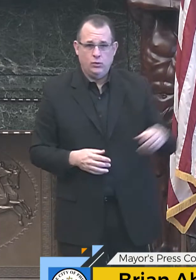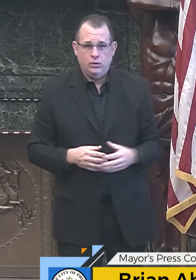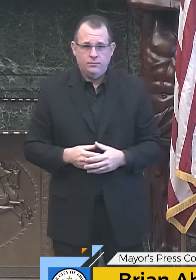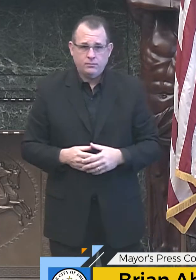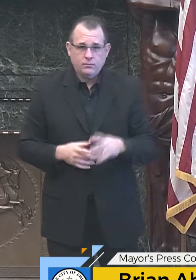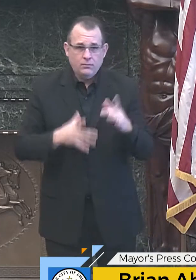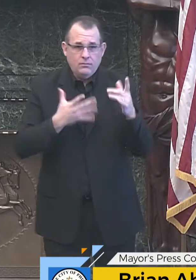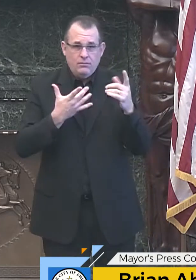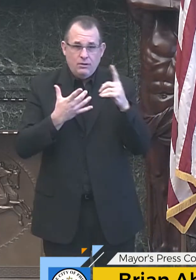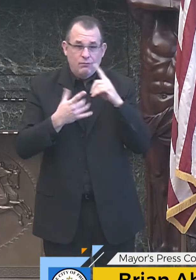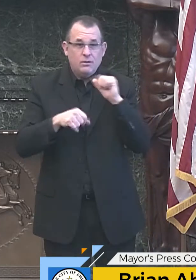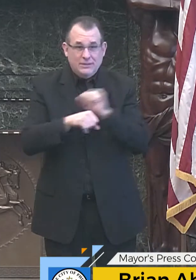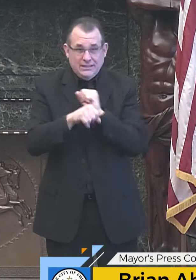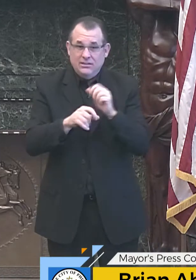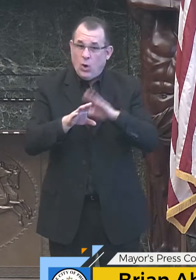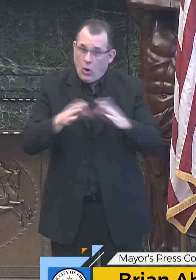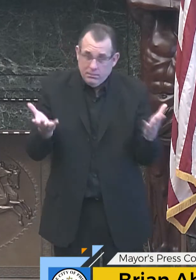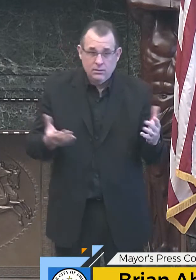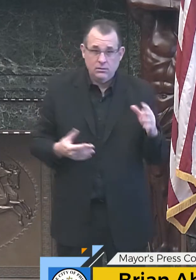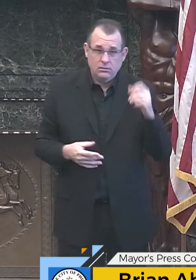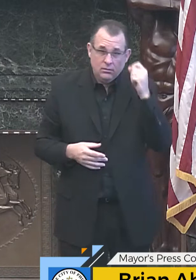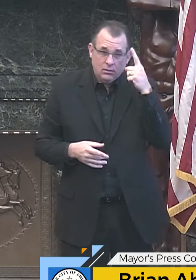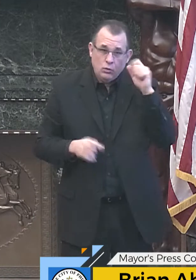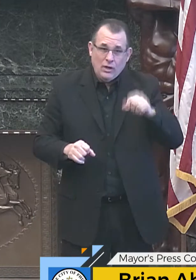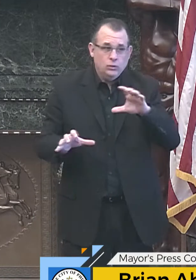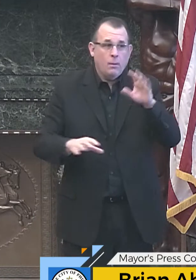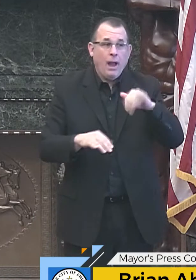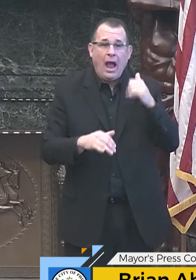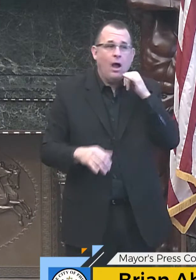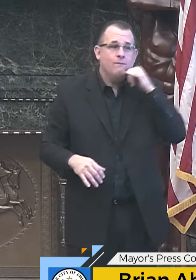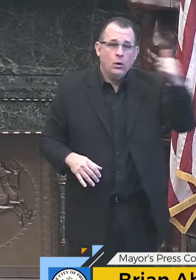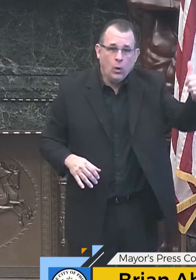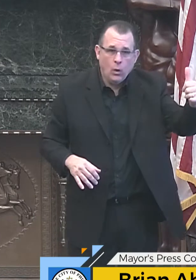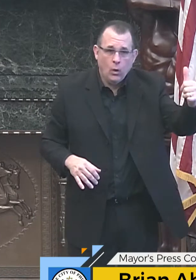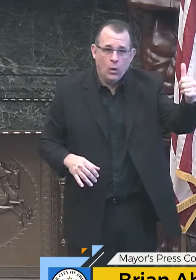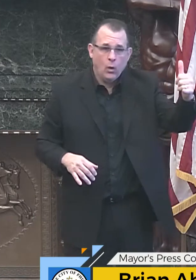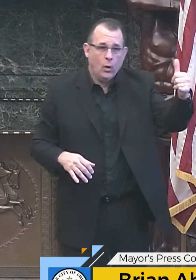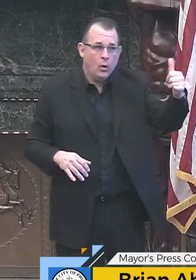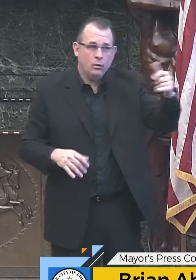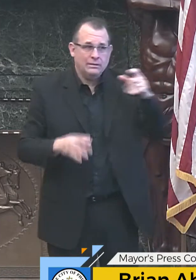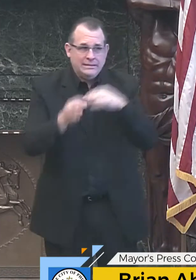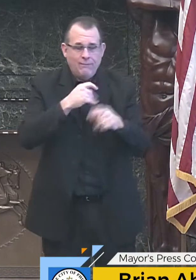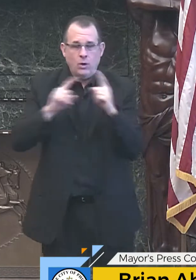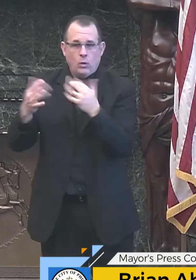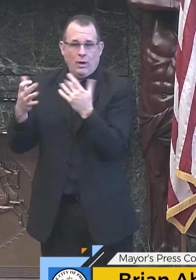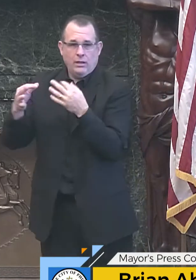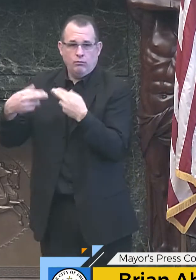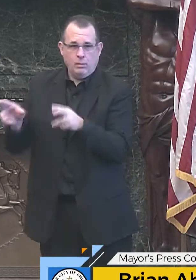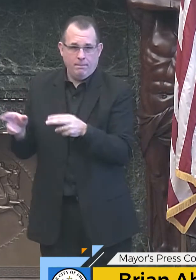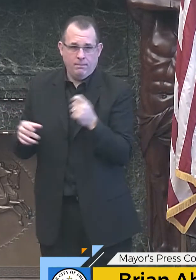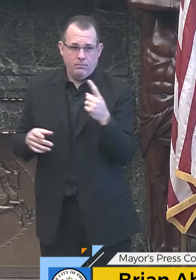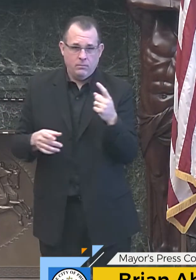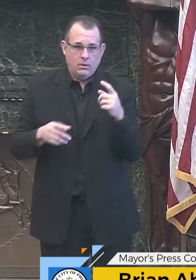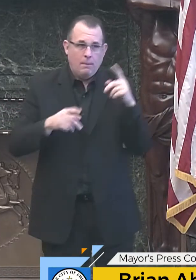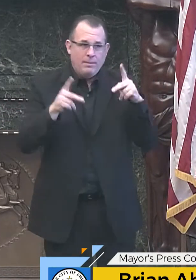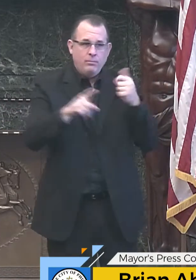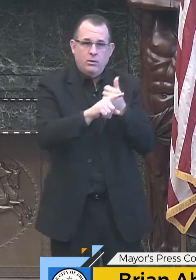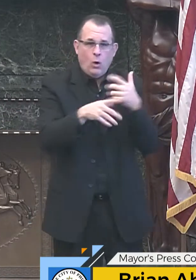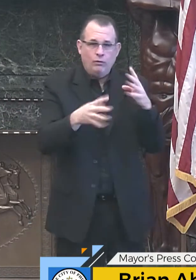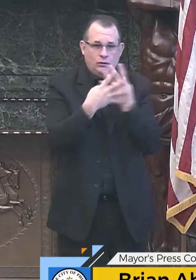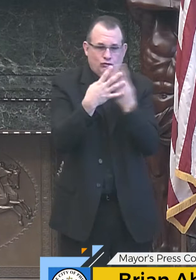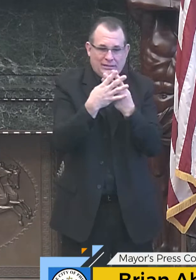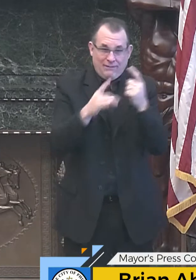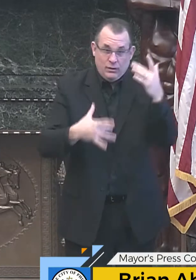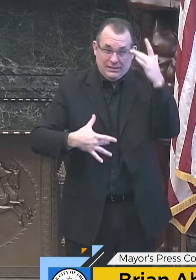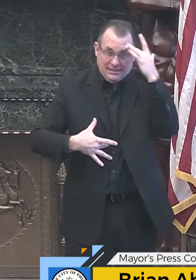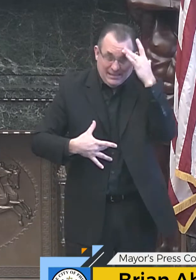capacity in waiting rooms and the option to do intake by phone. People are screened for COVID-19, and anyone with symptoms